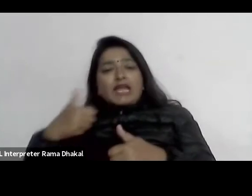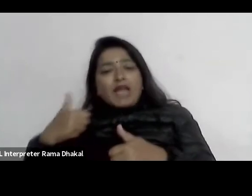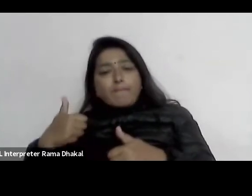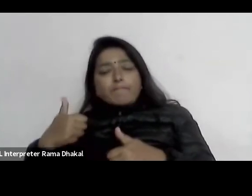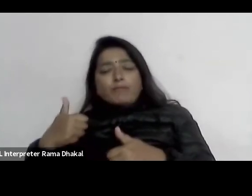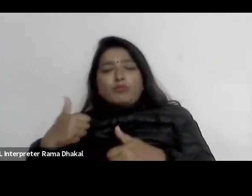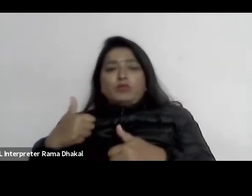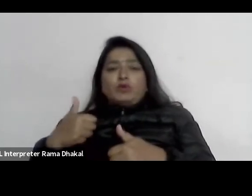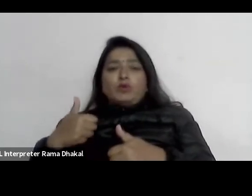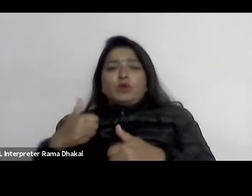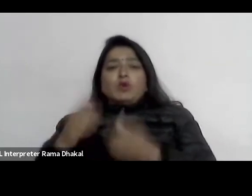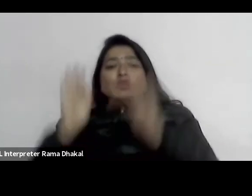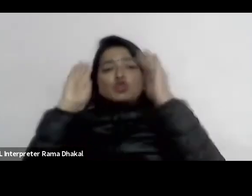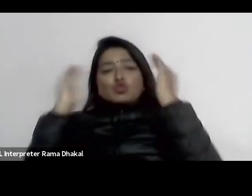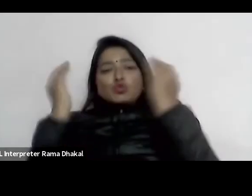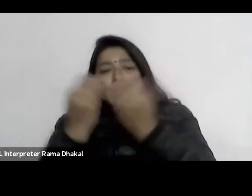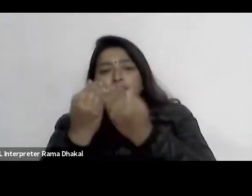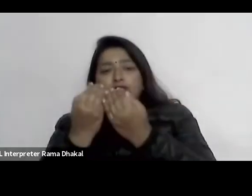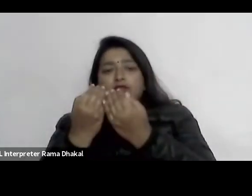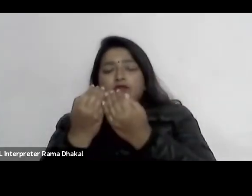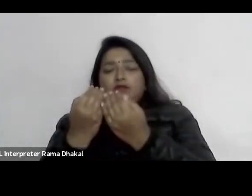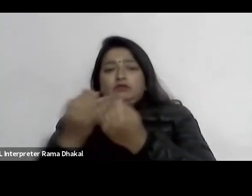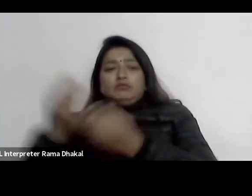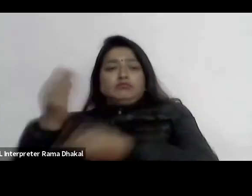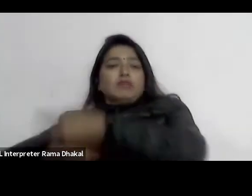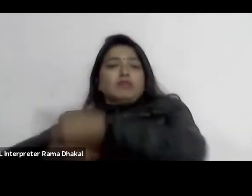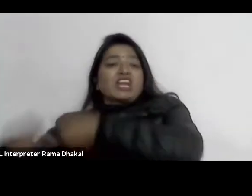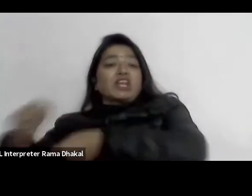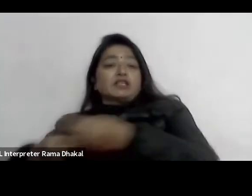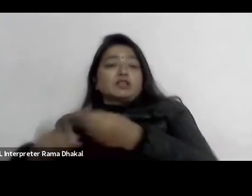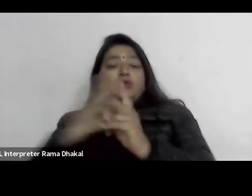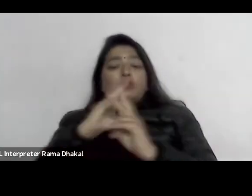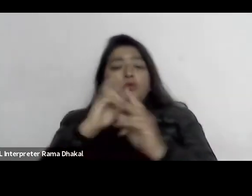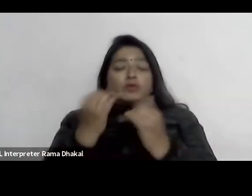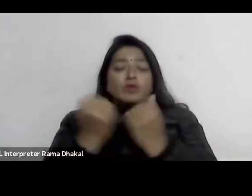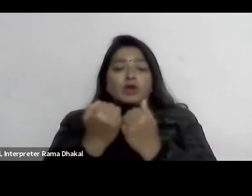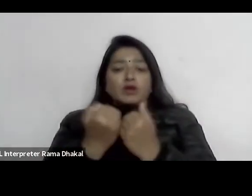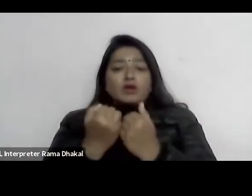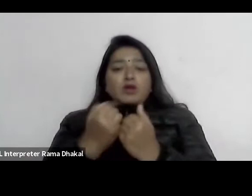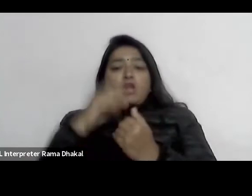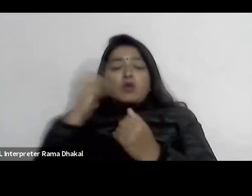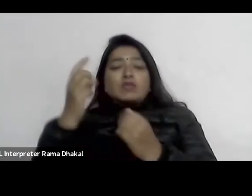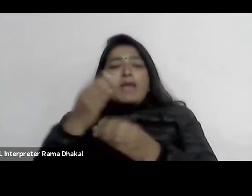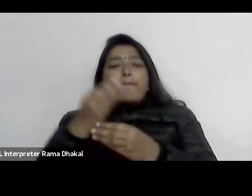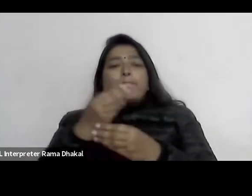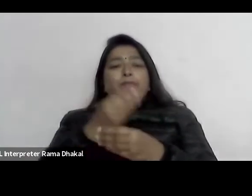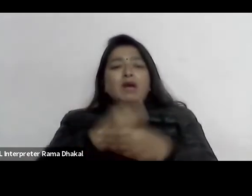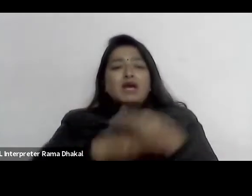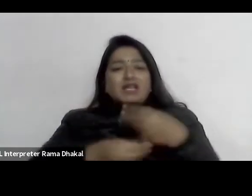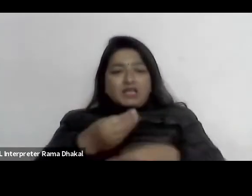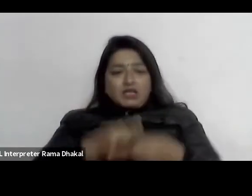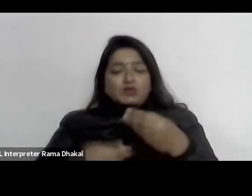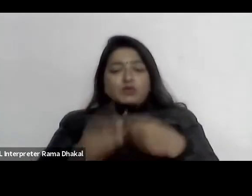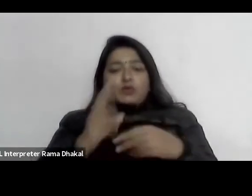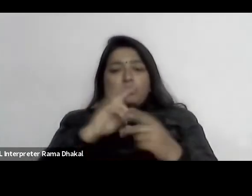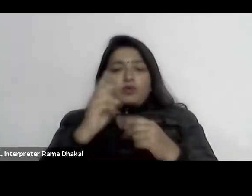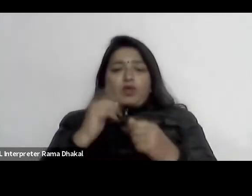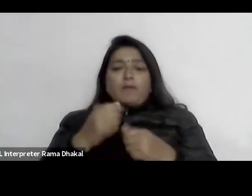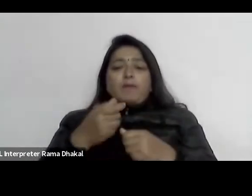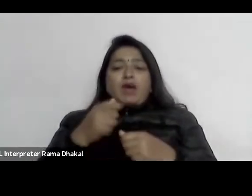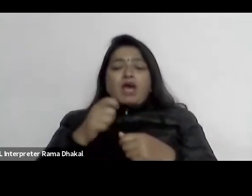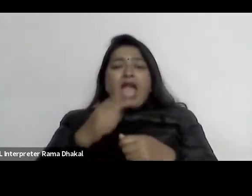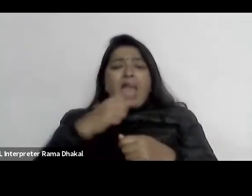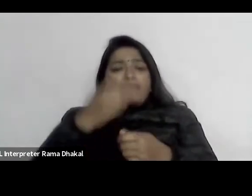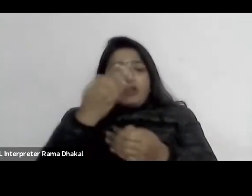find four problem areas. The first is I find that the market model of demand and supply has